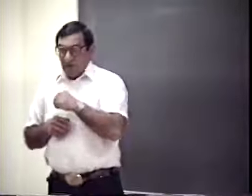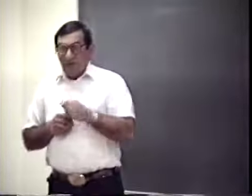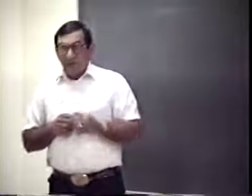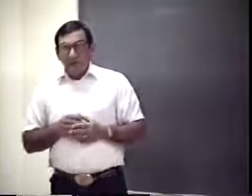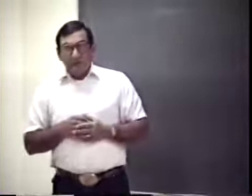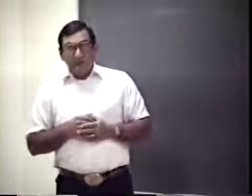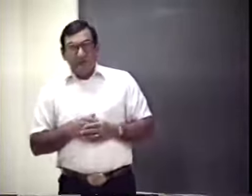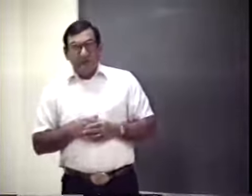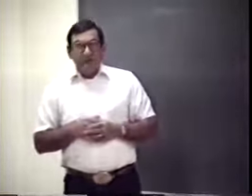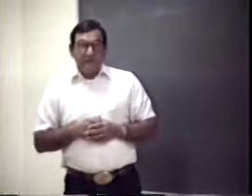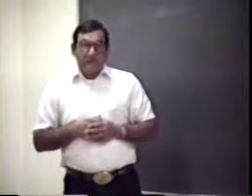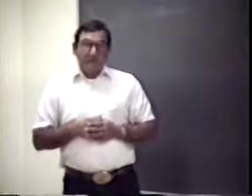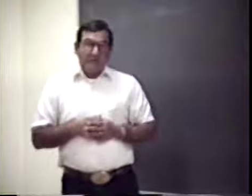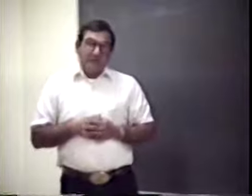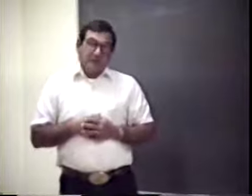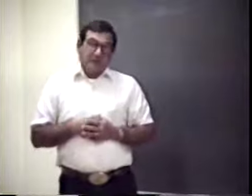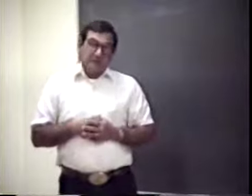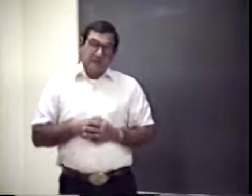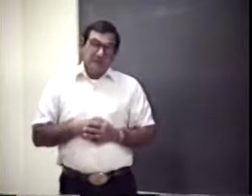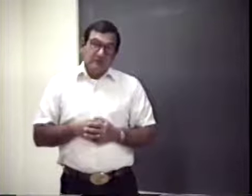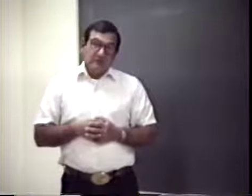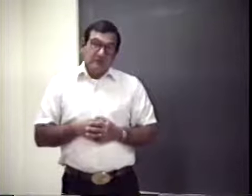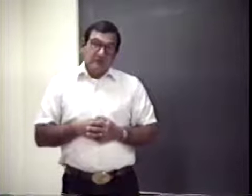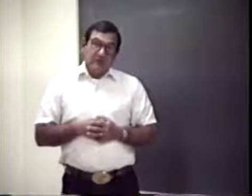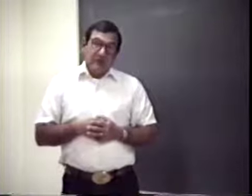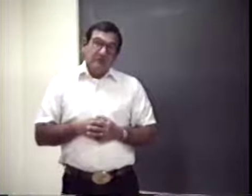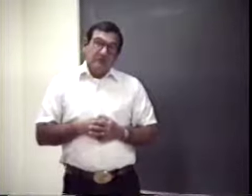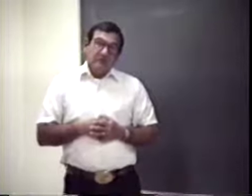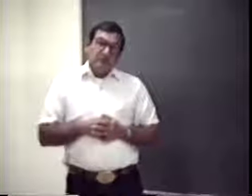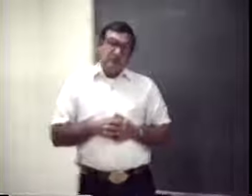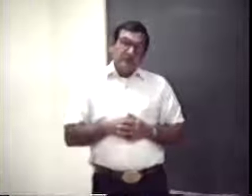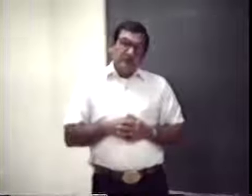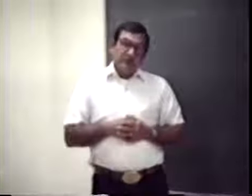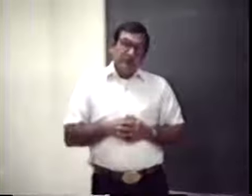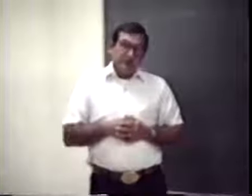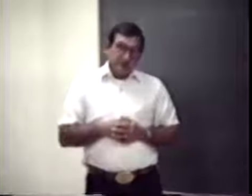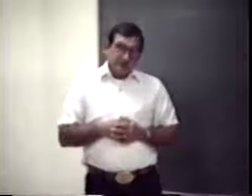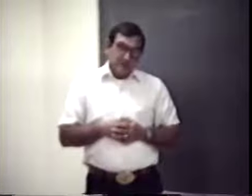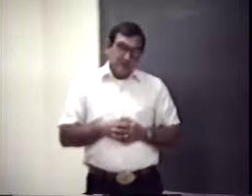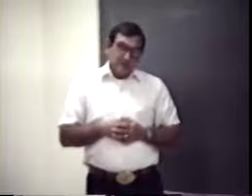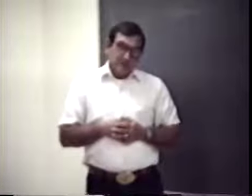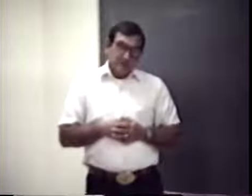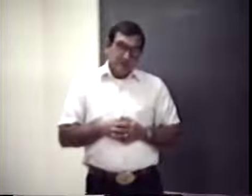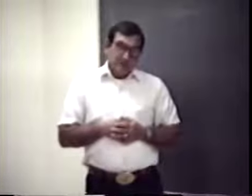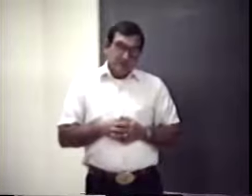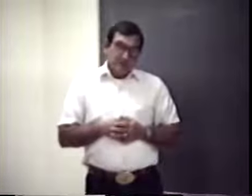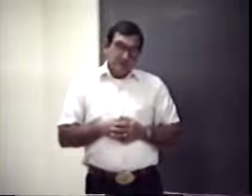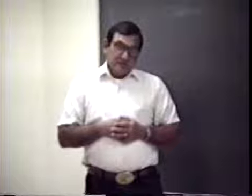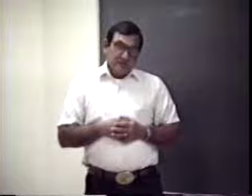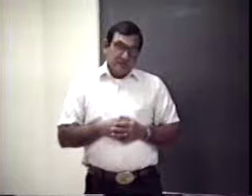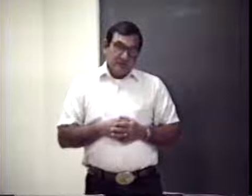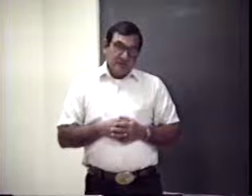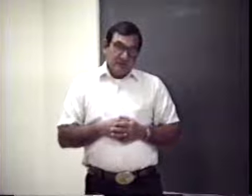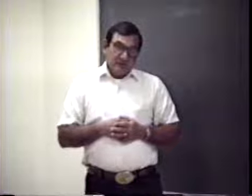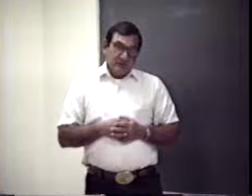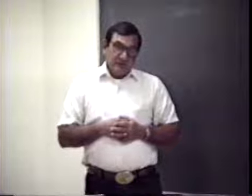all in here should feel very, very honored to be able to have learned this. I